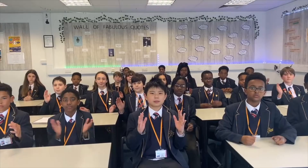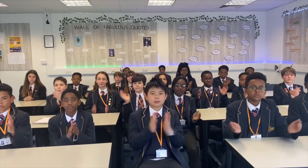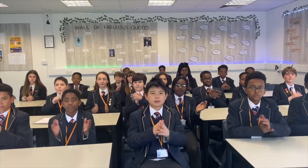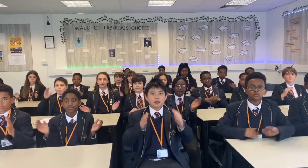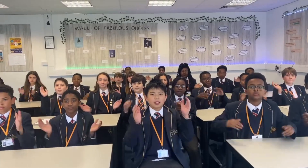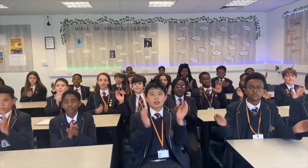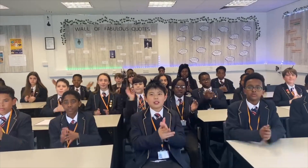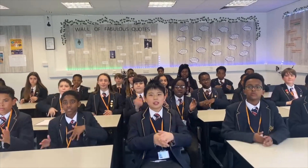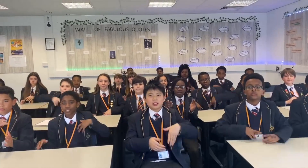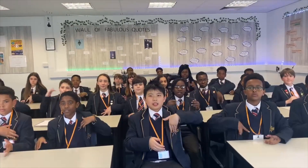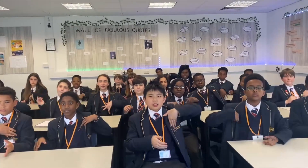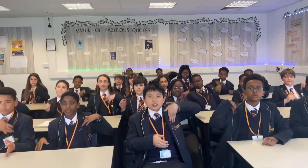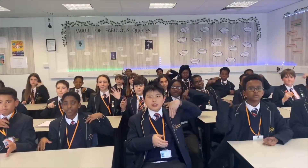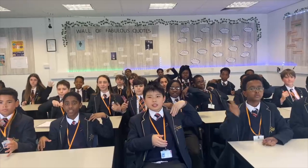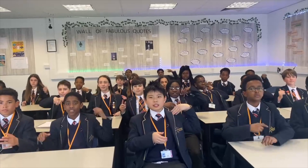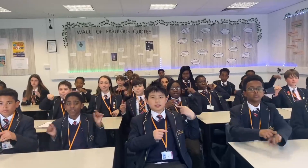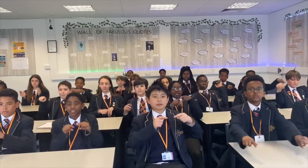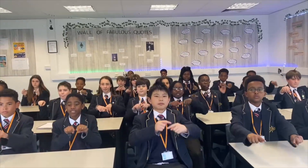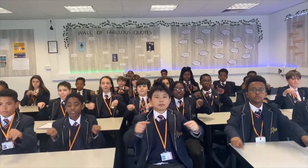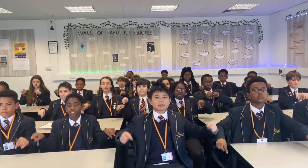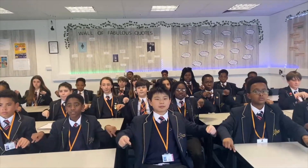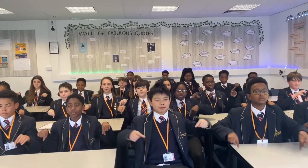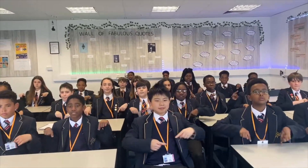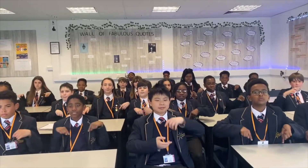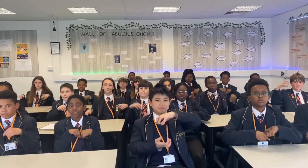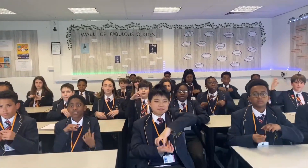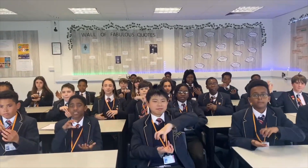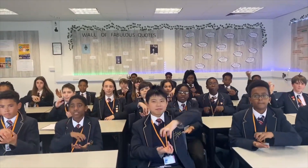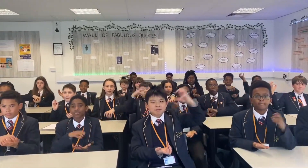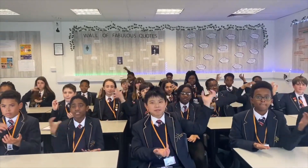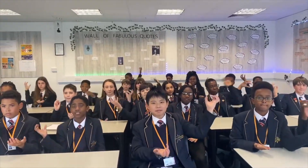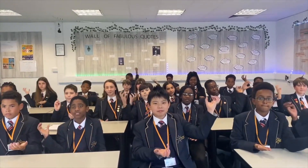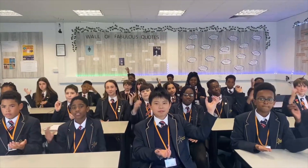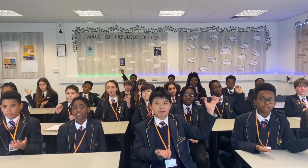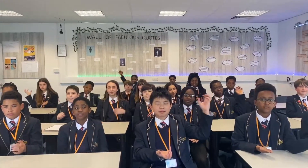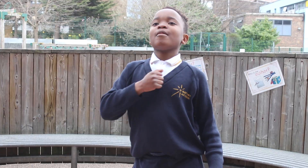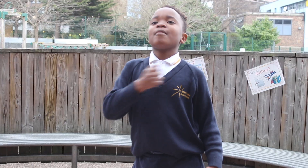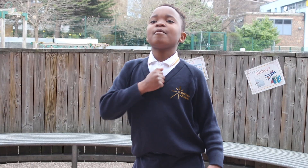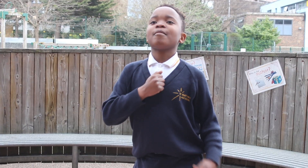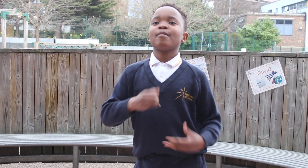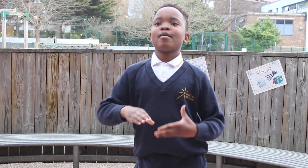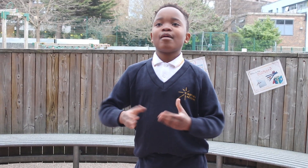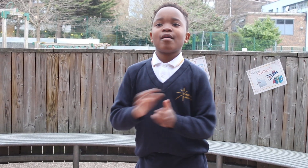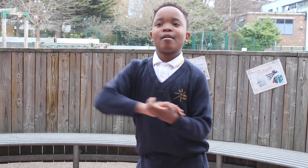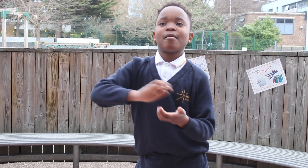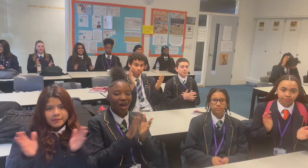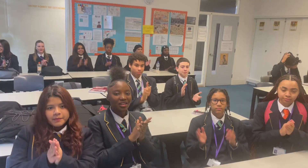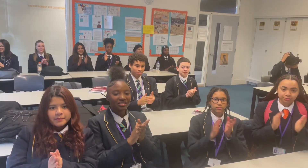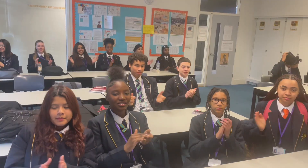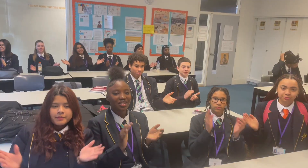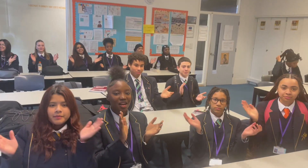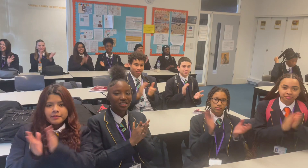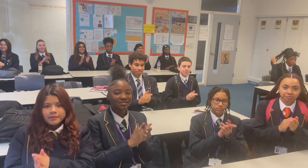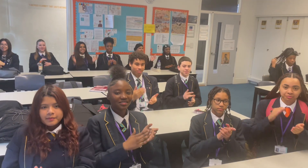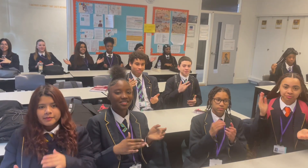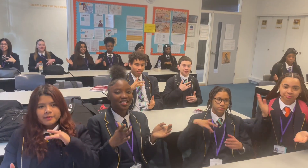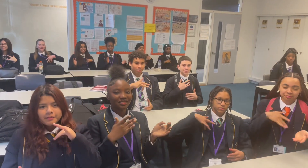Clap along to me if you feel like a room without a roof. Because I'm happy. Clap along to me if you